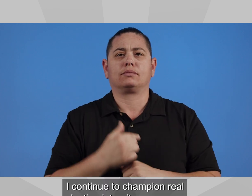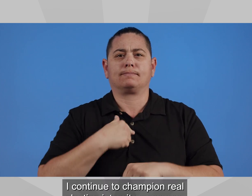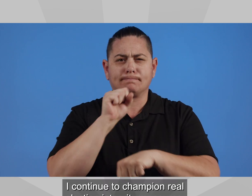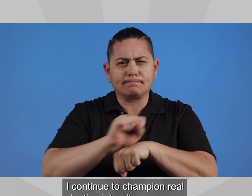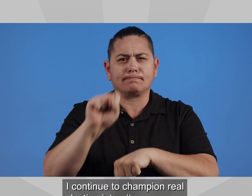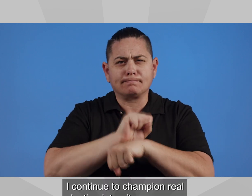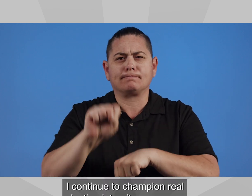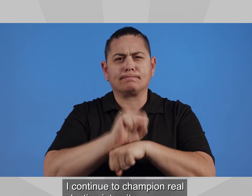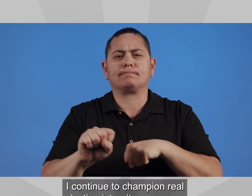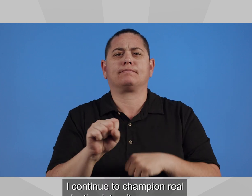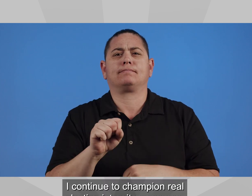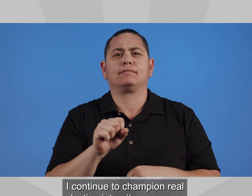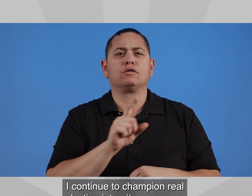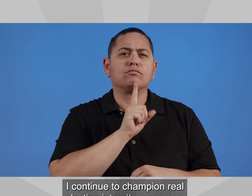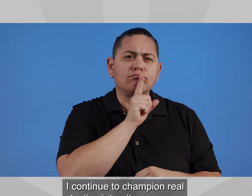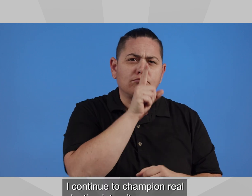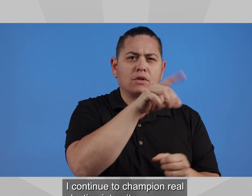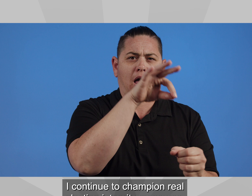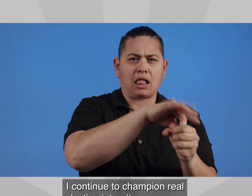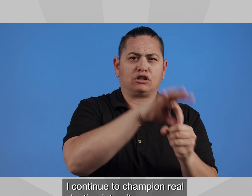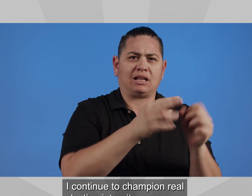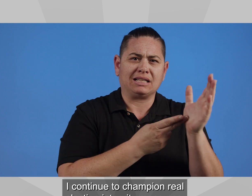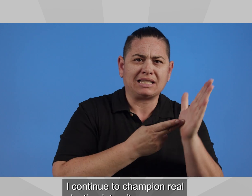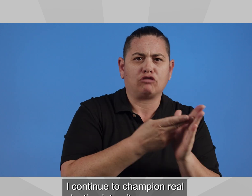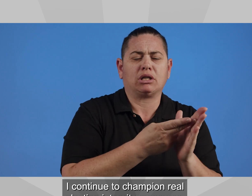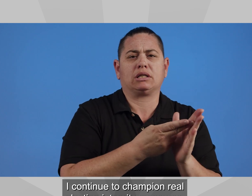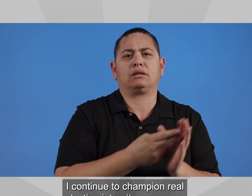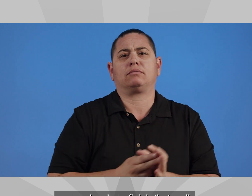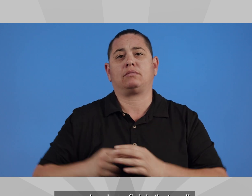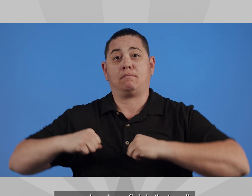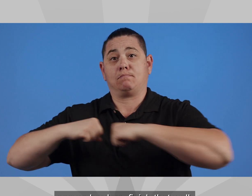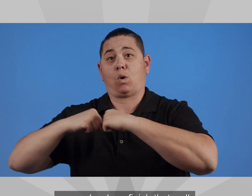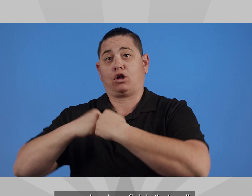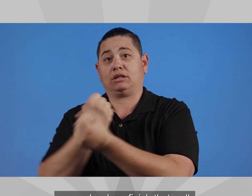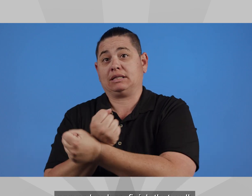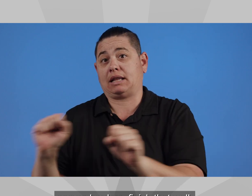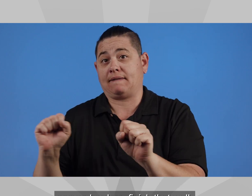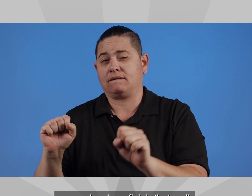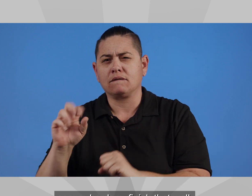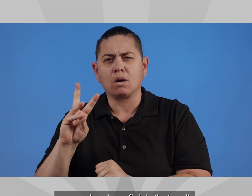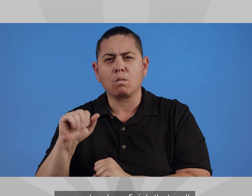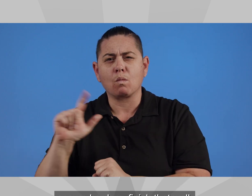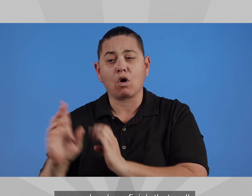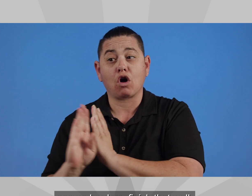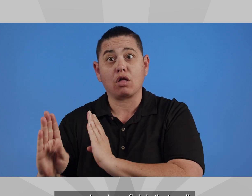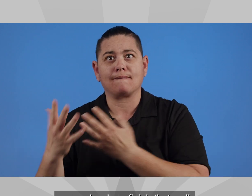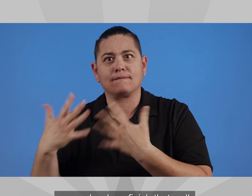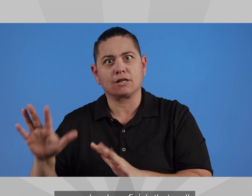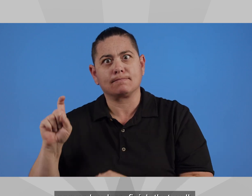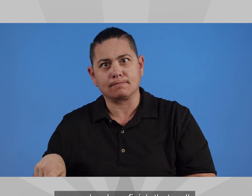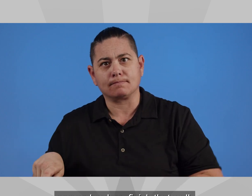I continue to champion real election integrity measures. Secure borders. Finish that